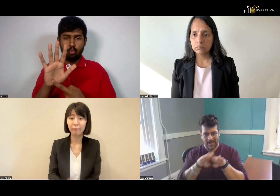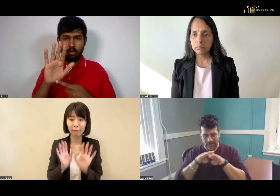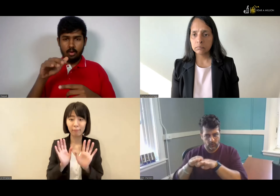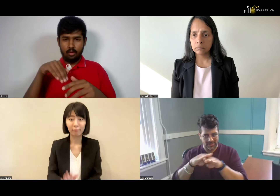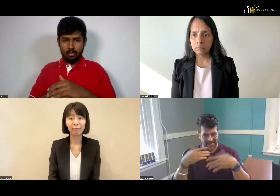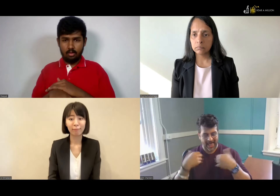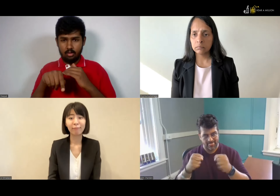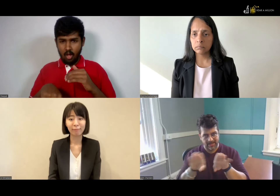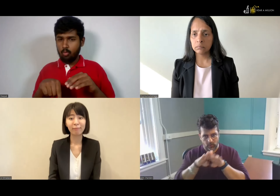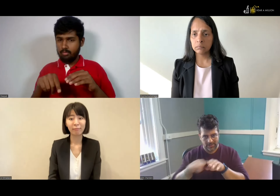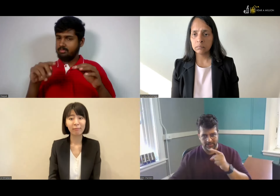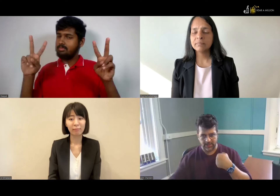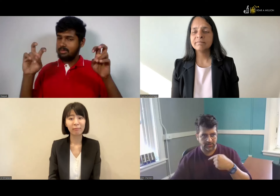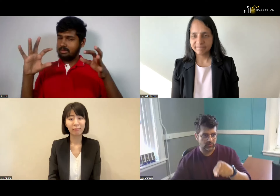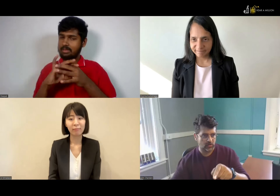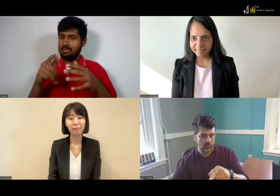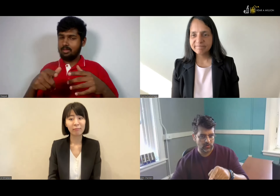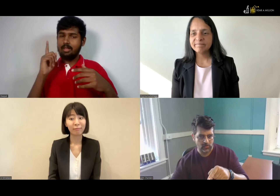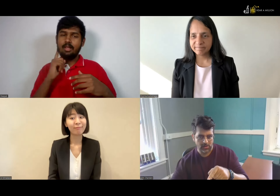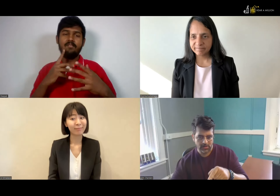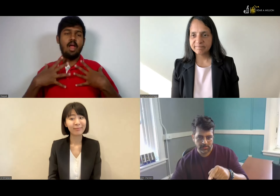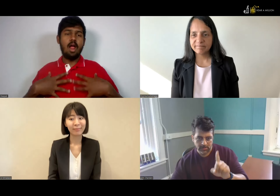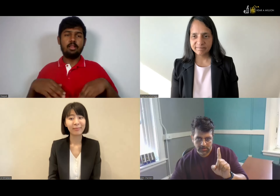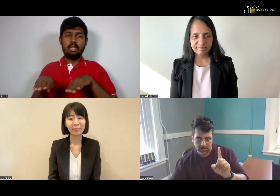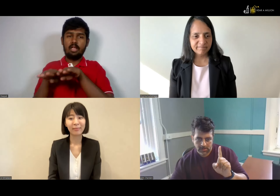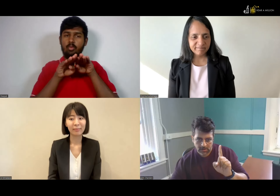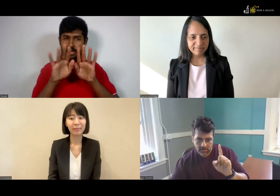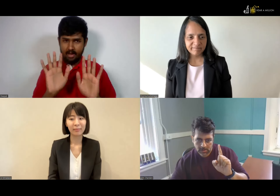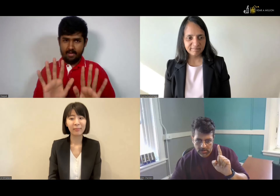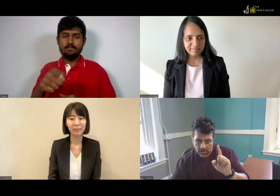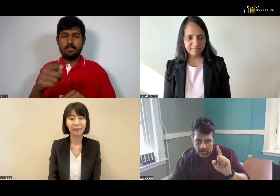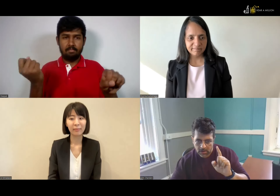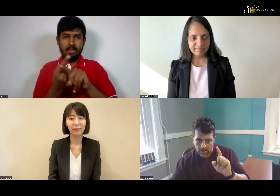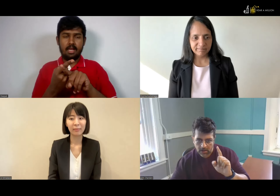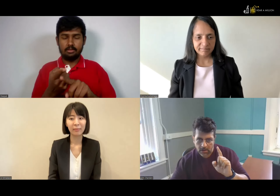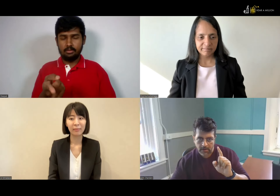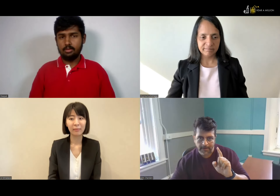think is that something that you mean about health equity?